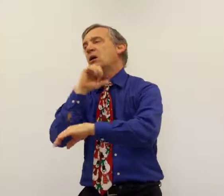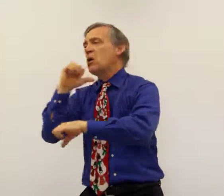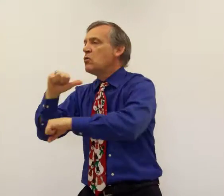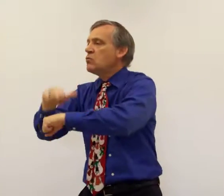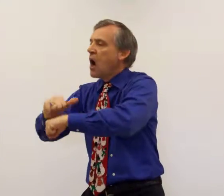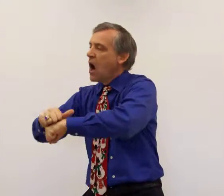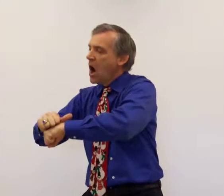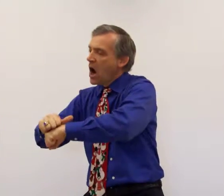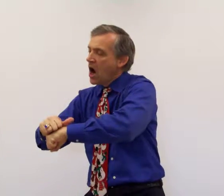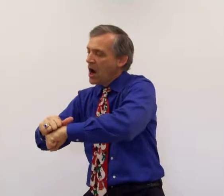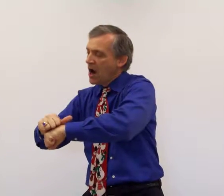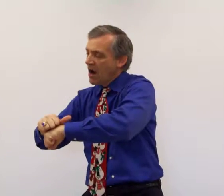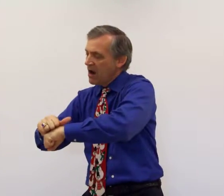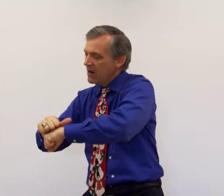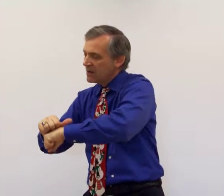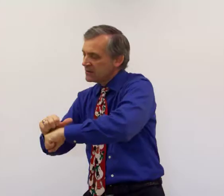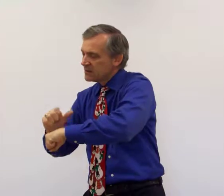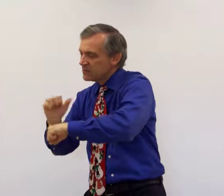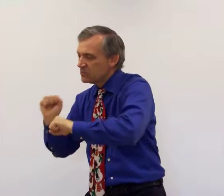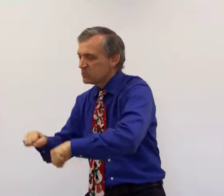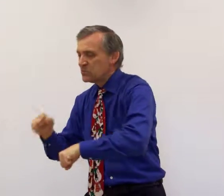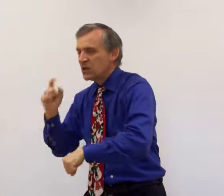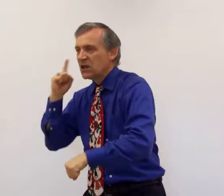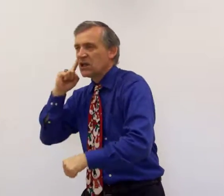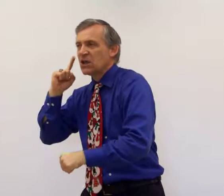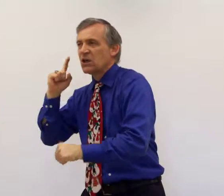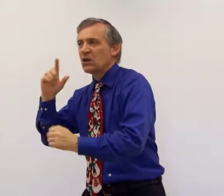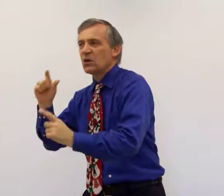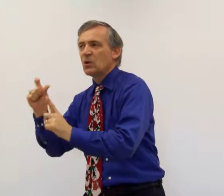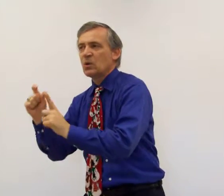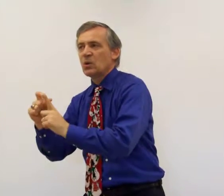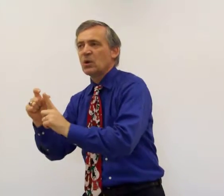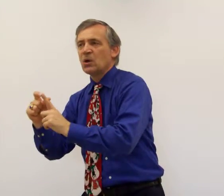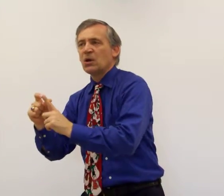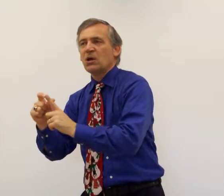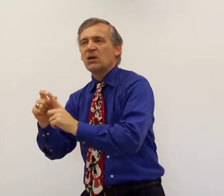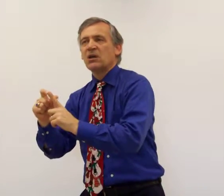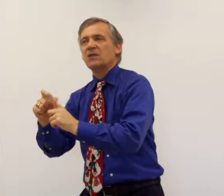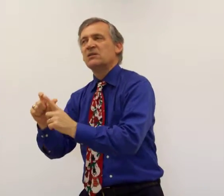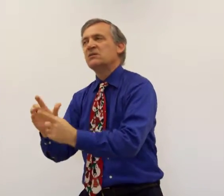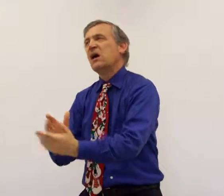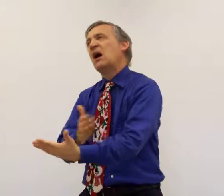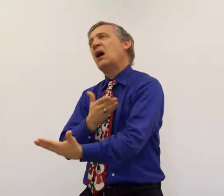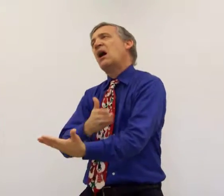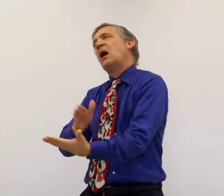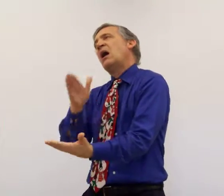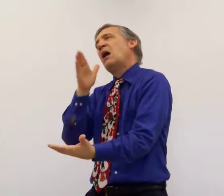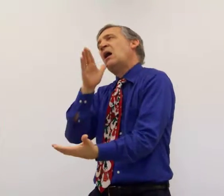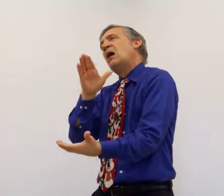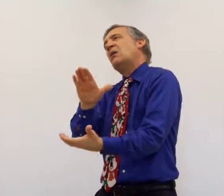Eurydice. But the poet's eager spirit was already far down the familiar